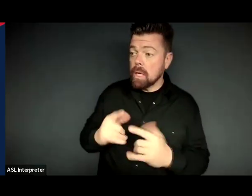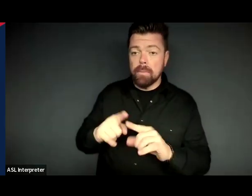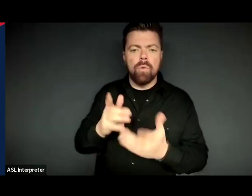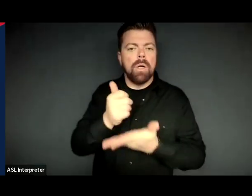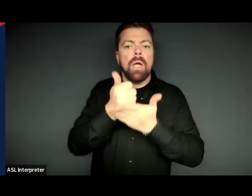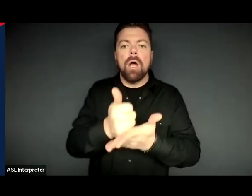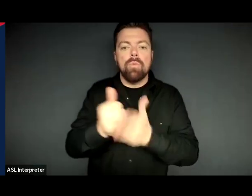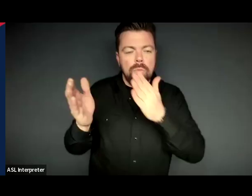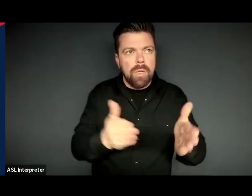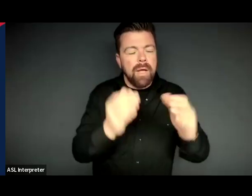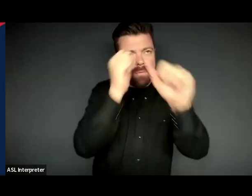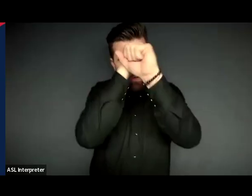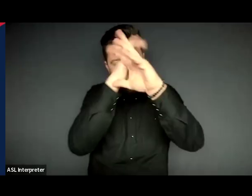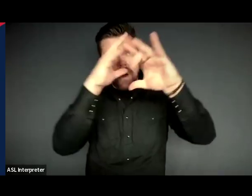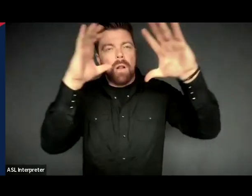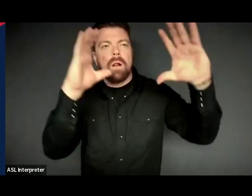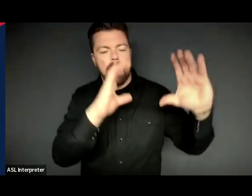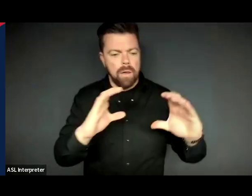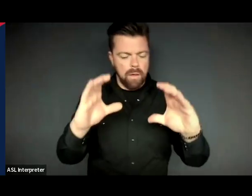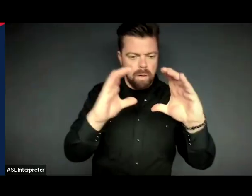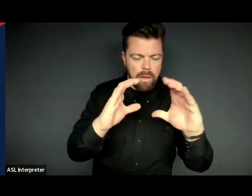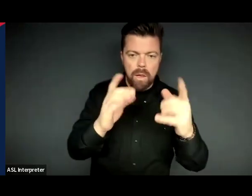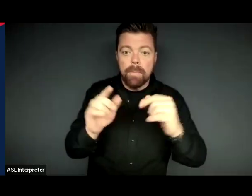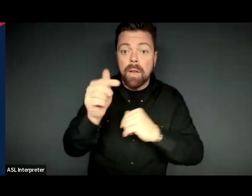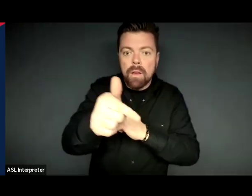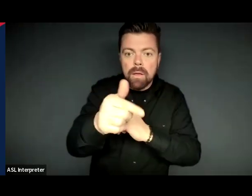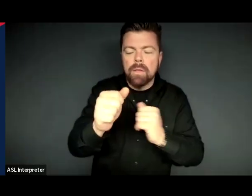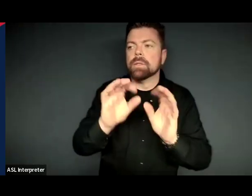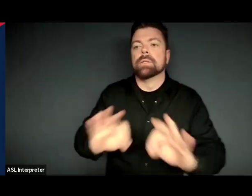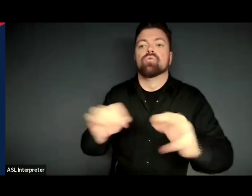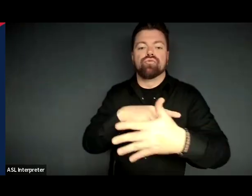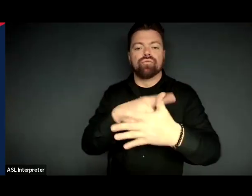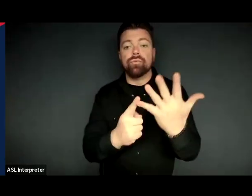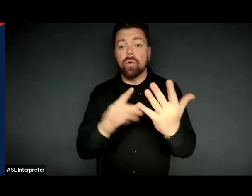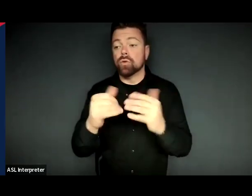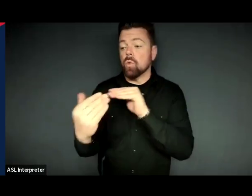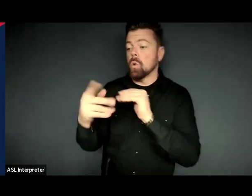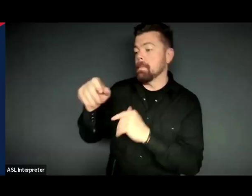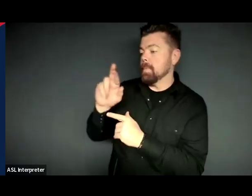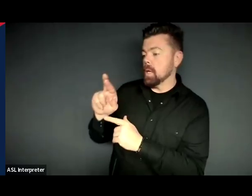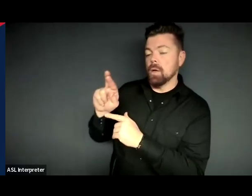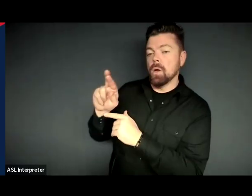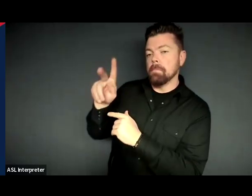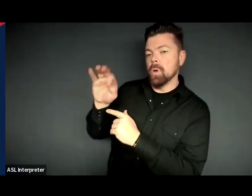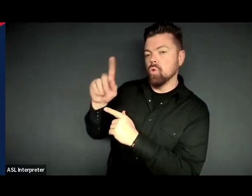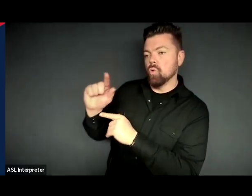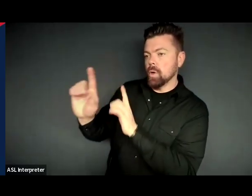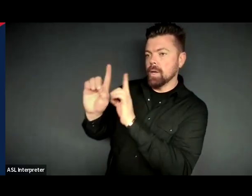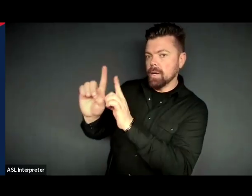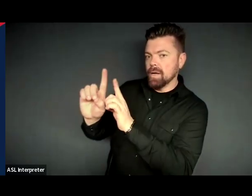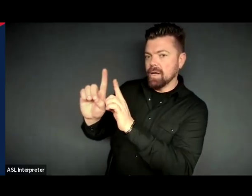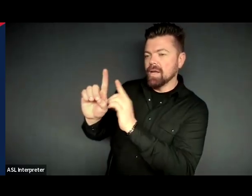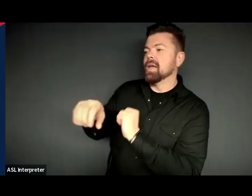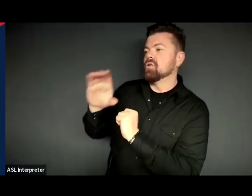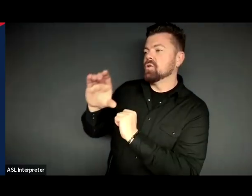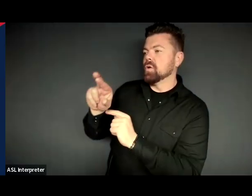and help you see the future. So these are all important things. Now, we also have the peer mentoring program at the Reeve Foundation. I cannot recommend this